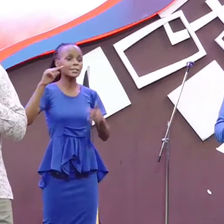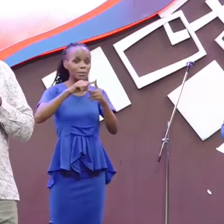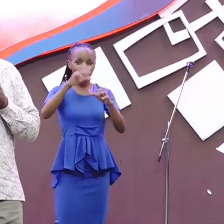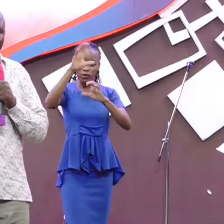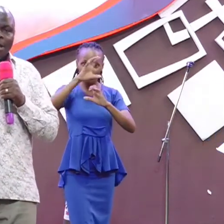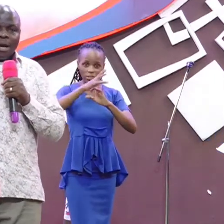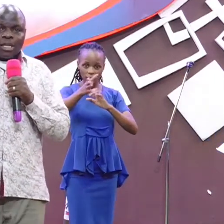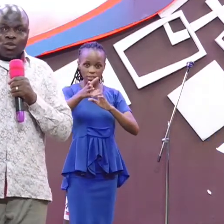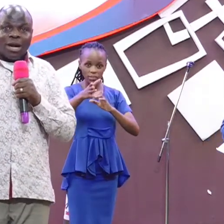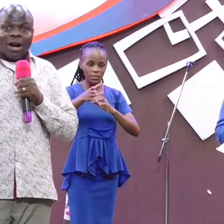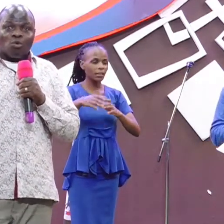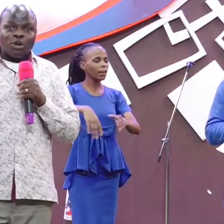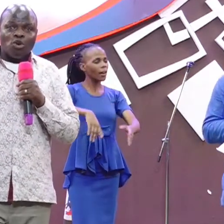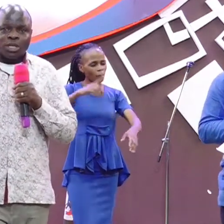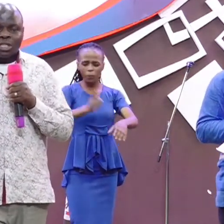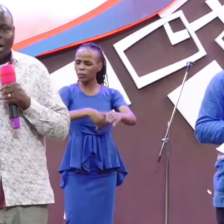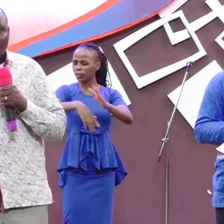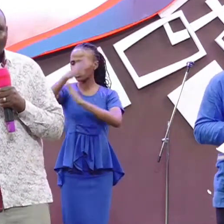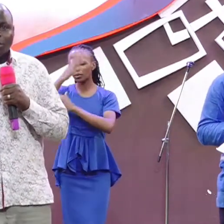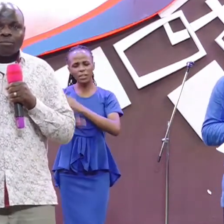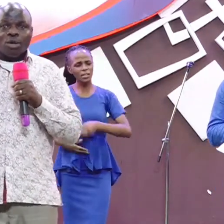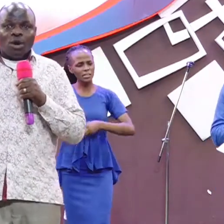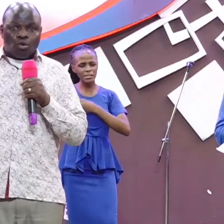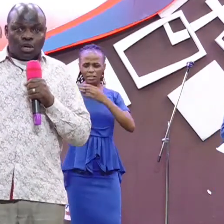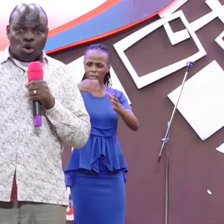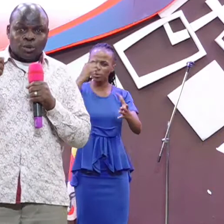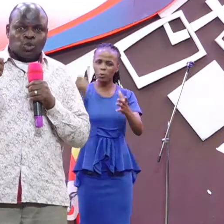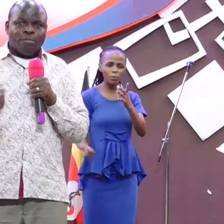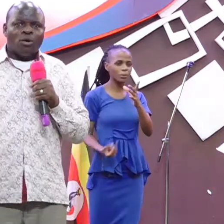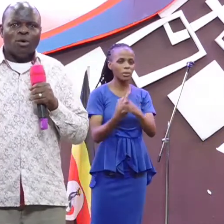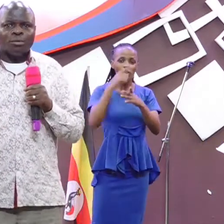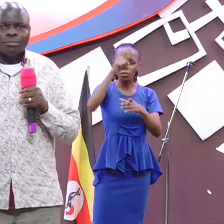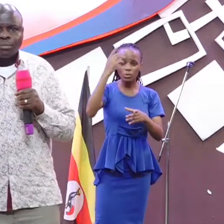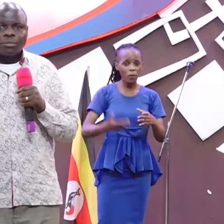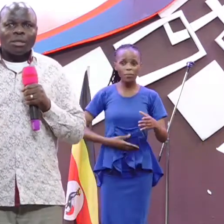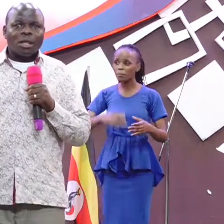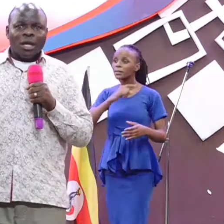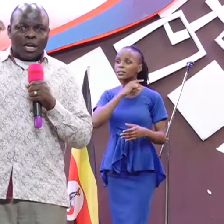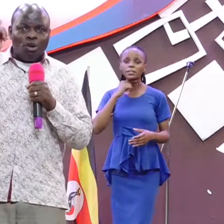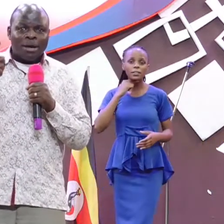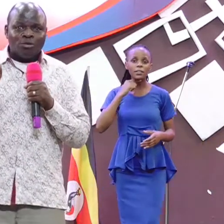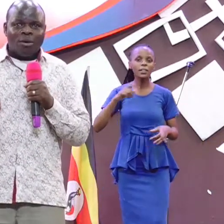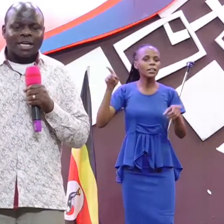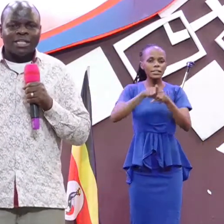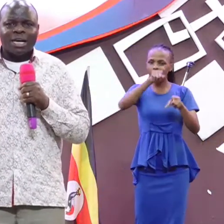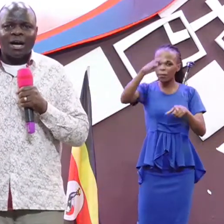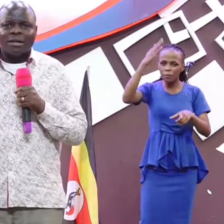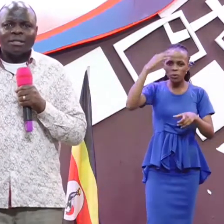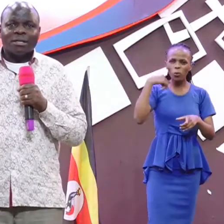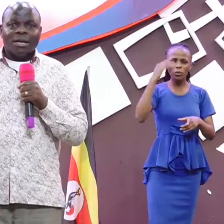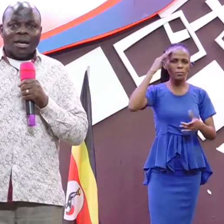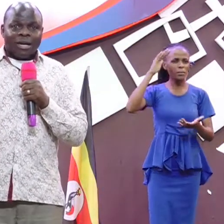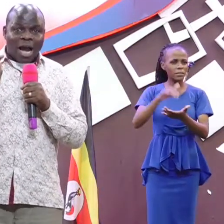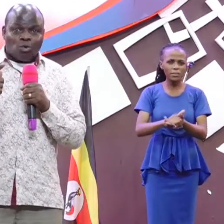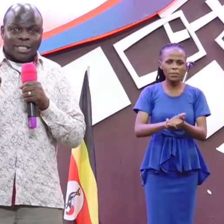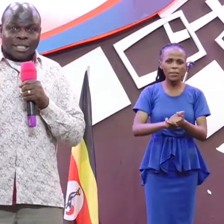I speak unto the church. If the Lord blesses you and you have your pastor and you know whom